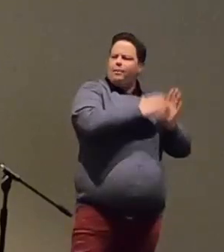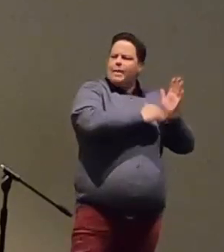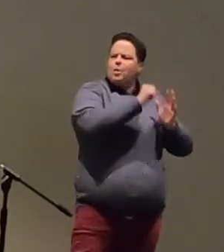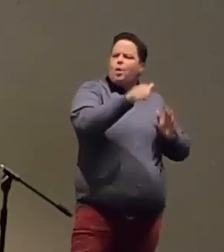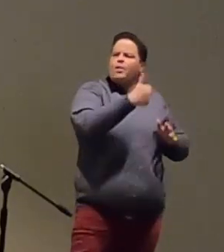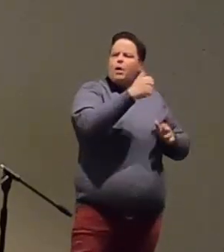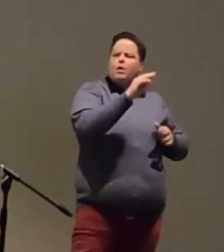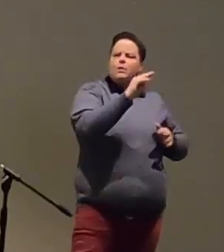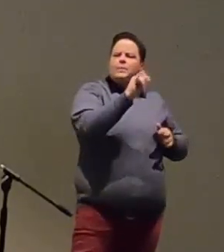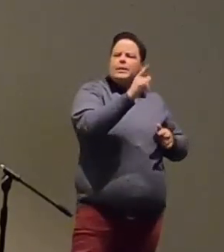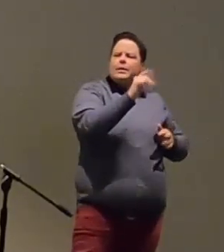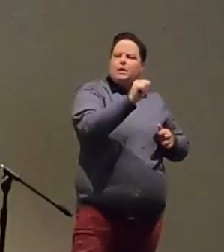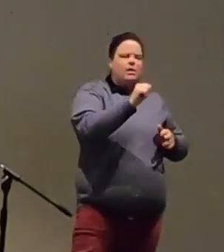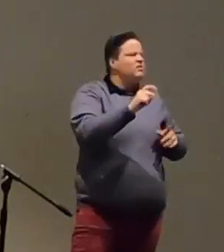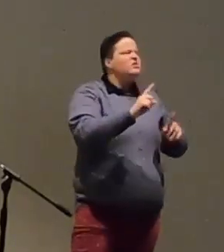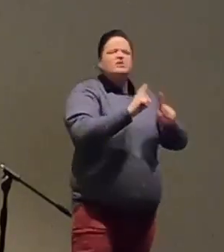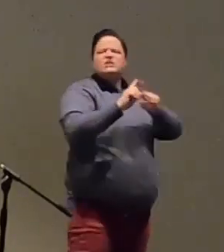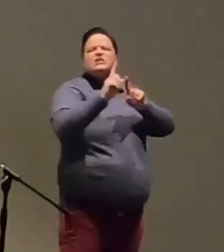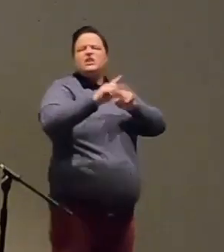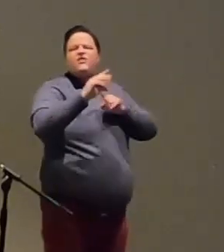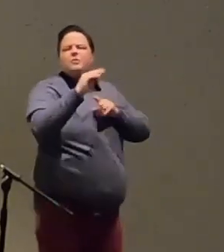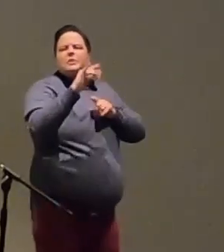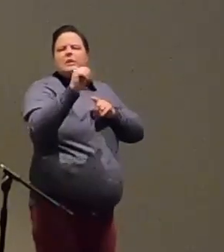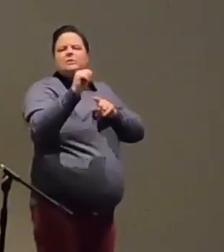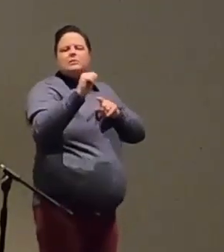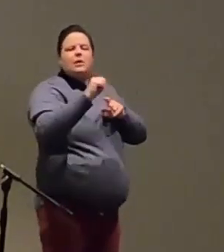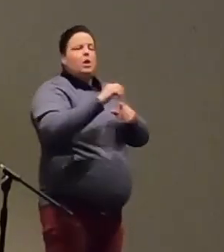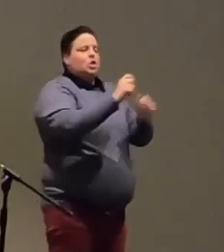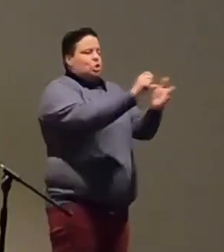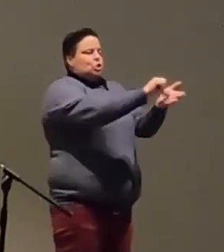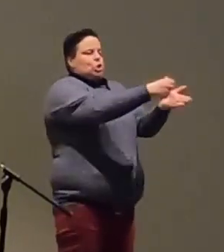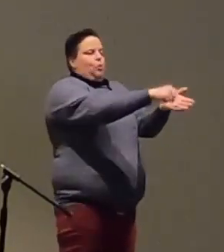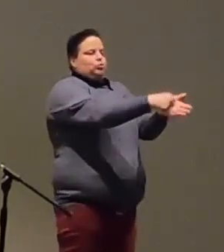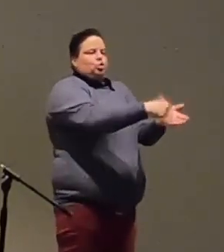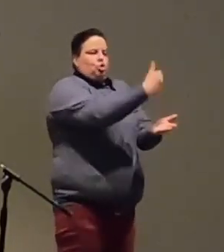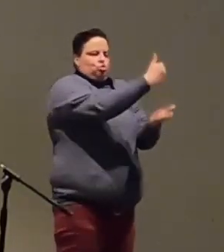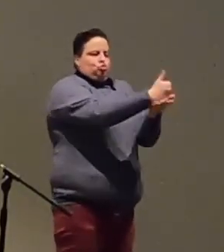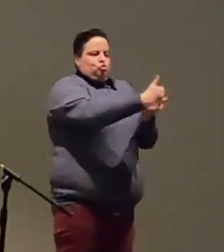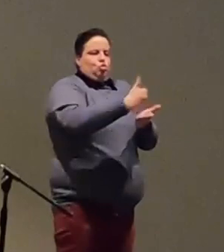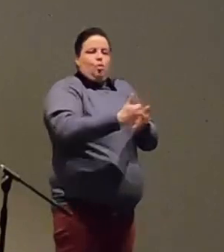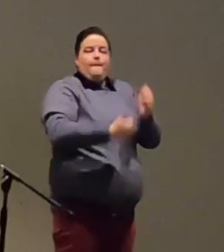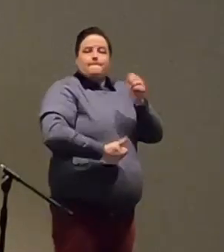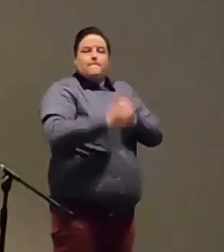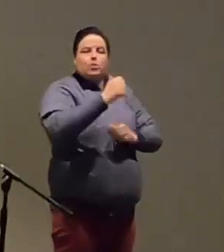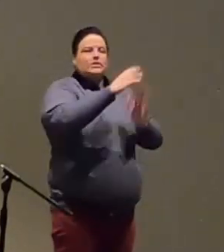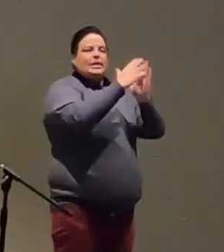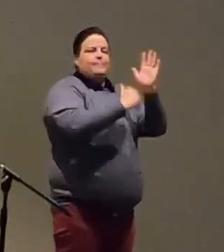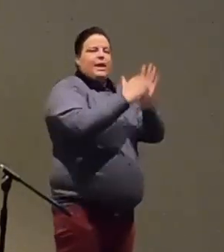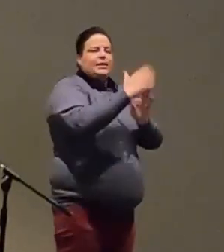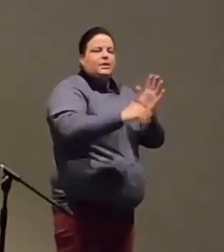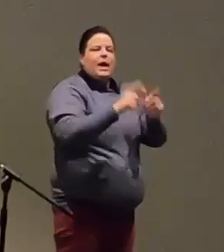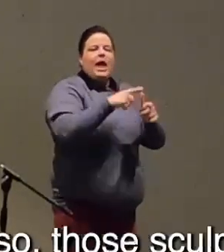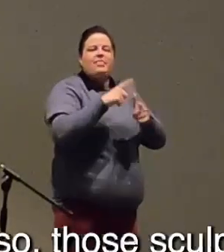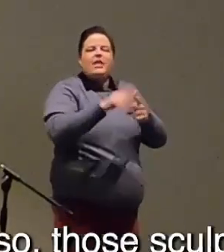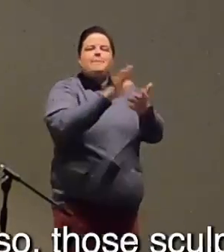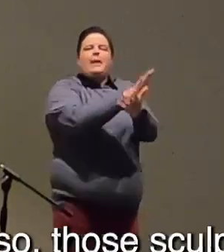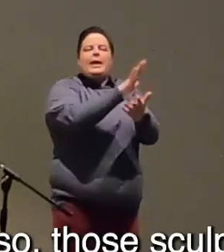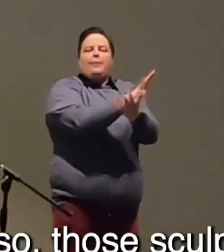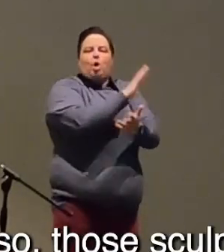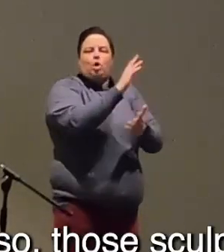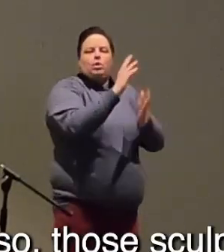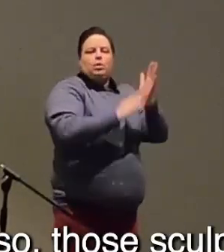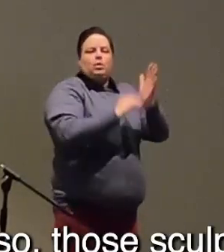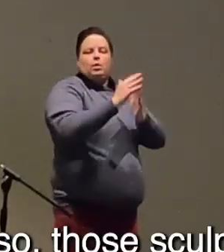other media involved? There were other mediums as well. There was sculpture, mostly sculpture, paintings, and works on paper. And so